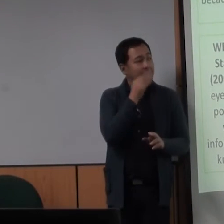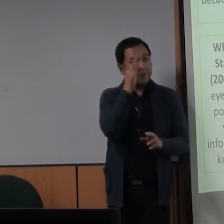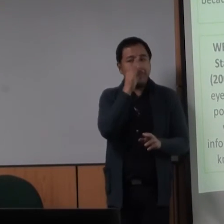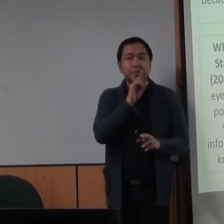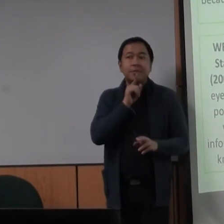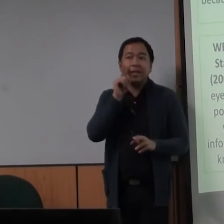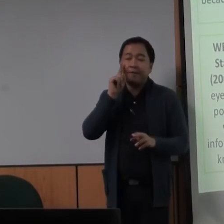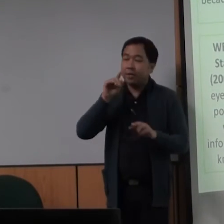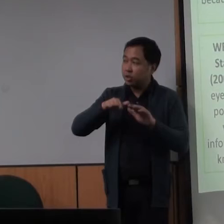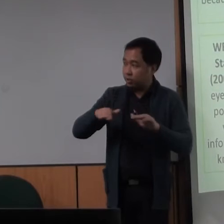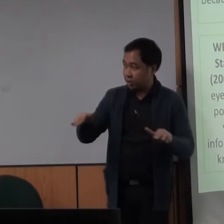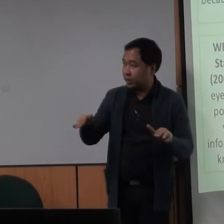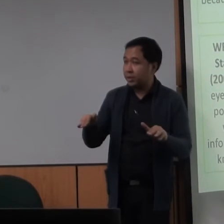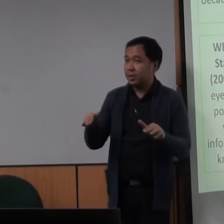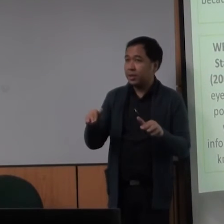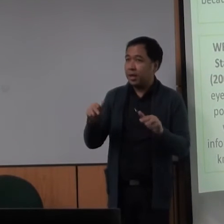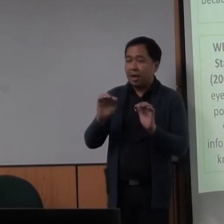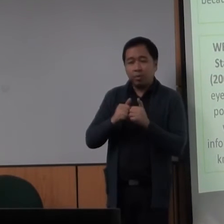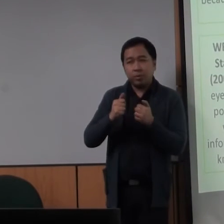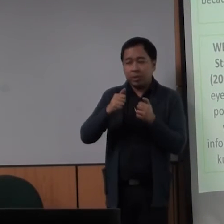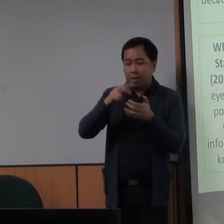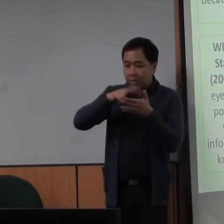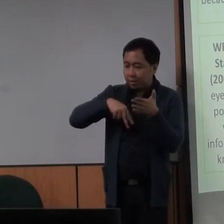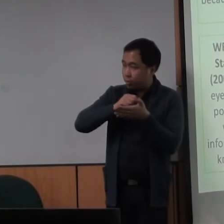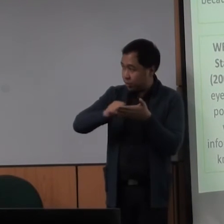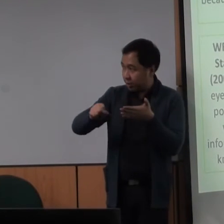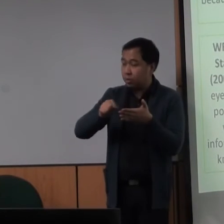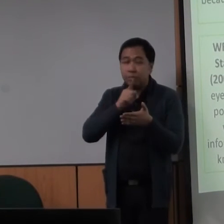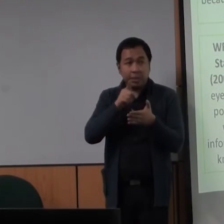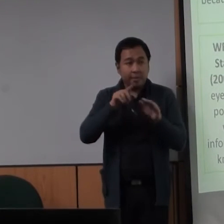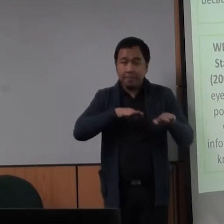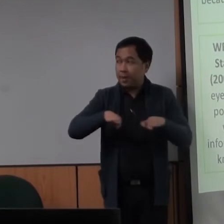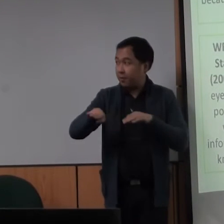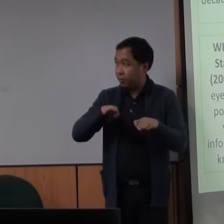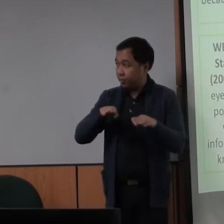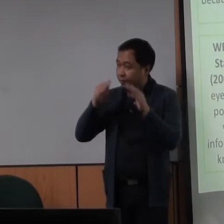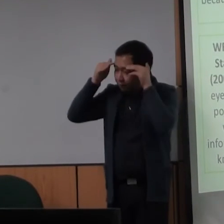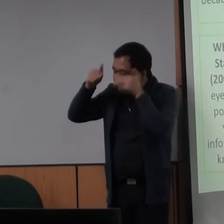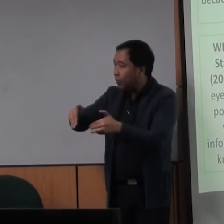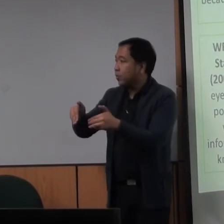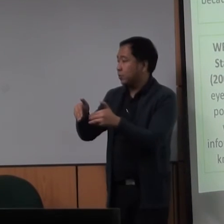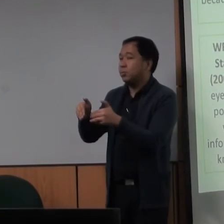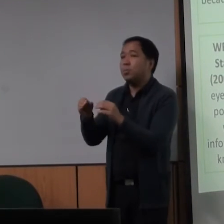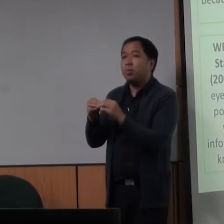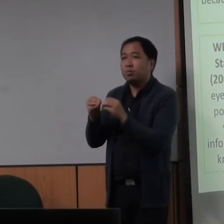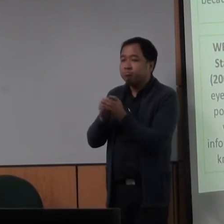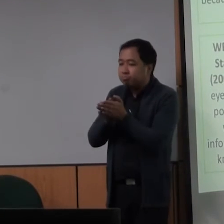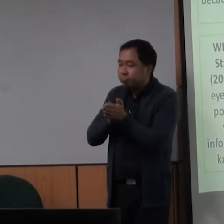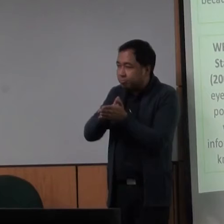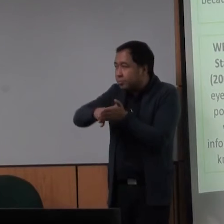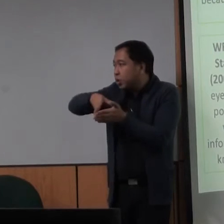children's literacy behavior prove that they are more inclined to visual